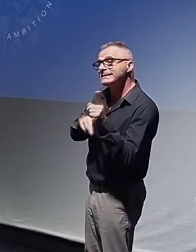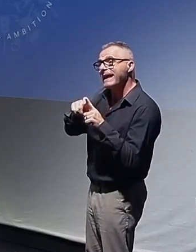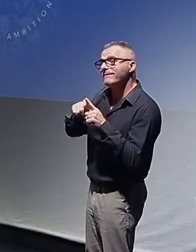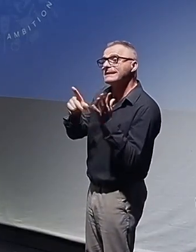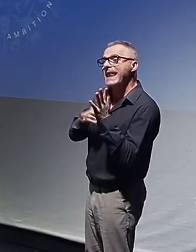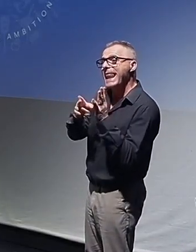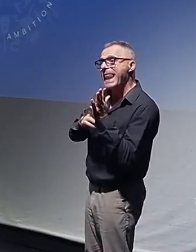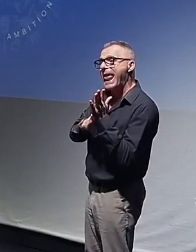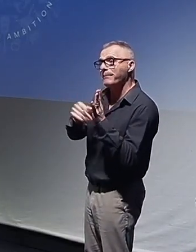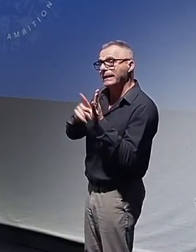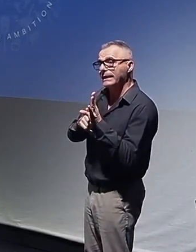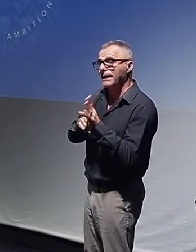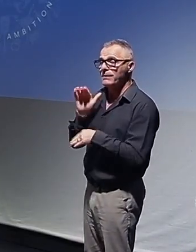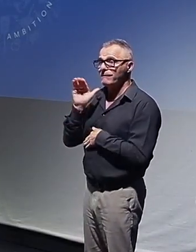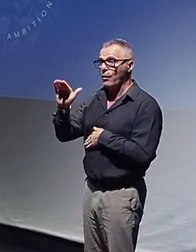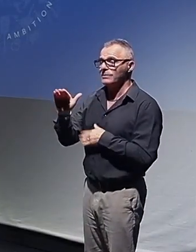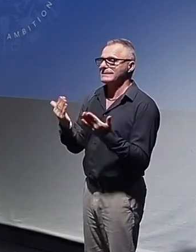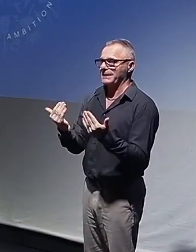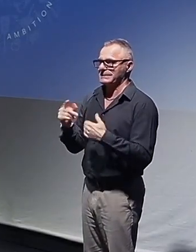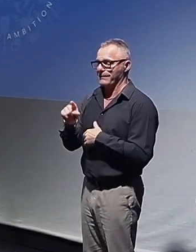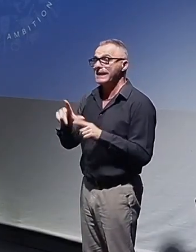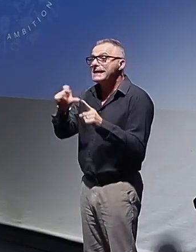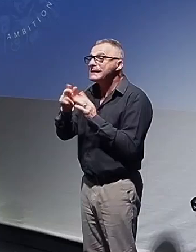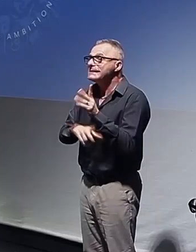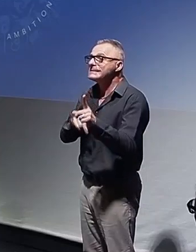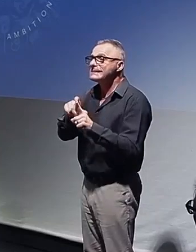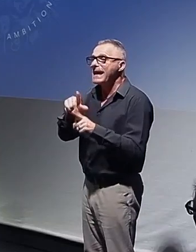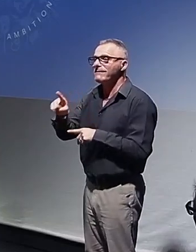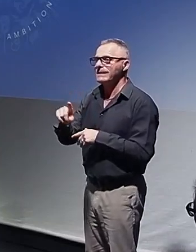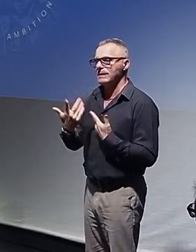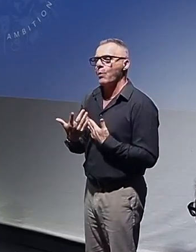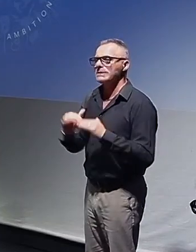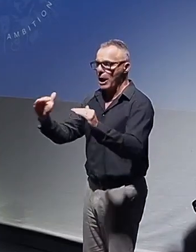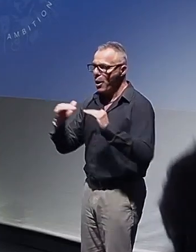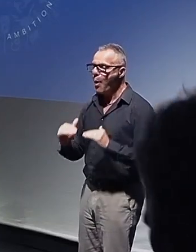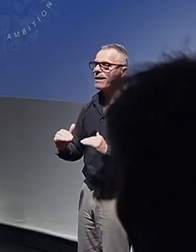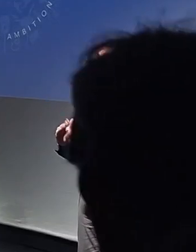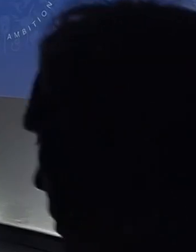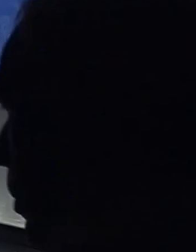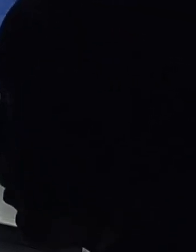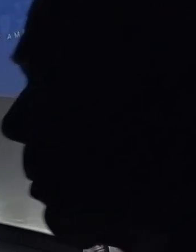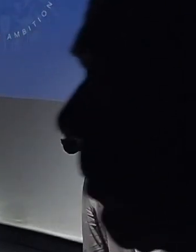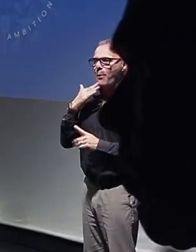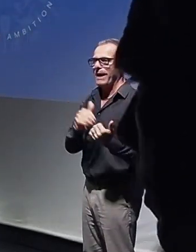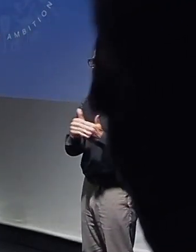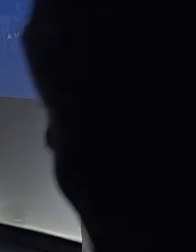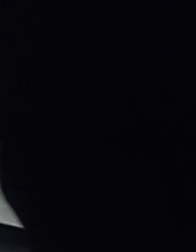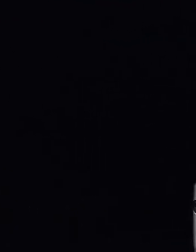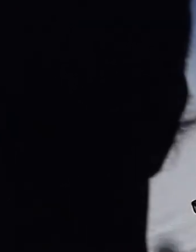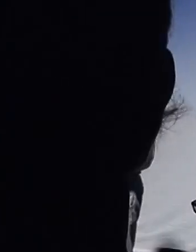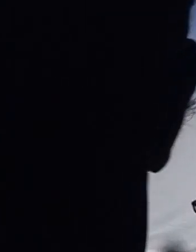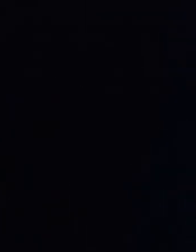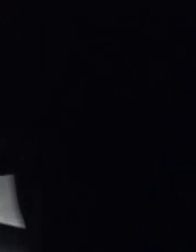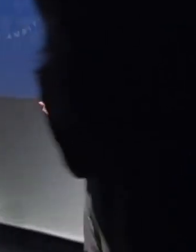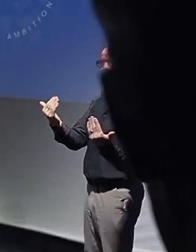Secretary. So David is my favorite story at the moment because David was a mere backbencher when we made him a fellow. He is now Foreign Secretary. I'm